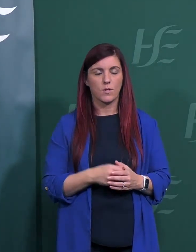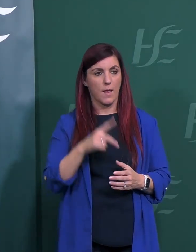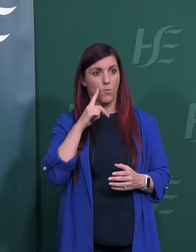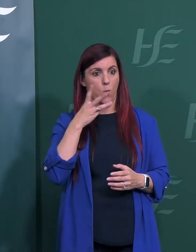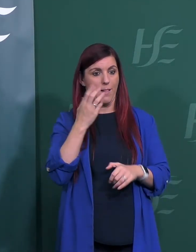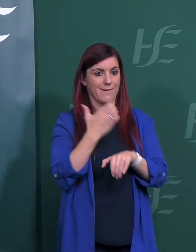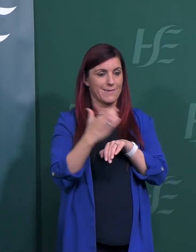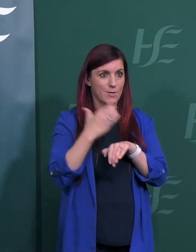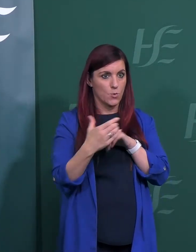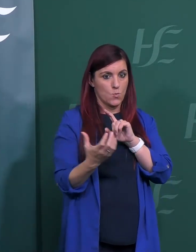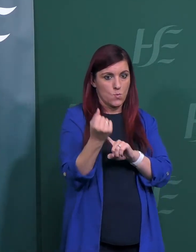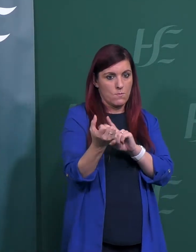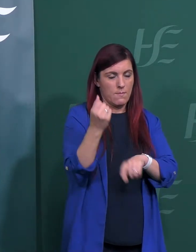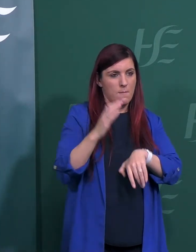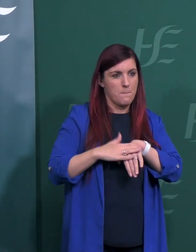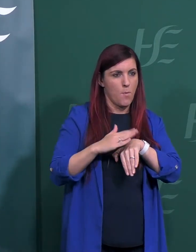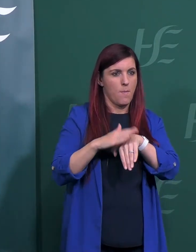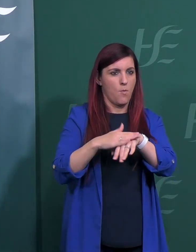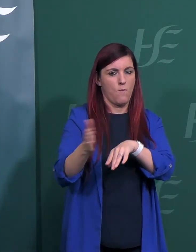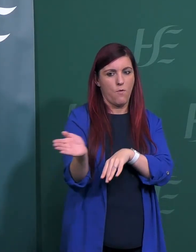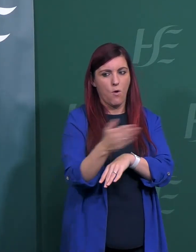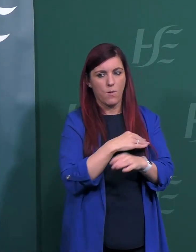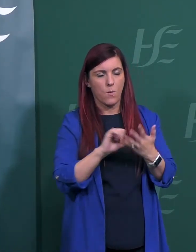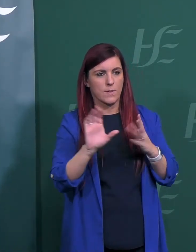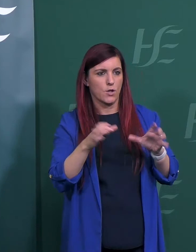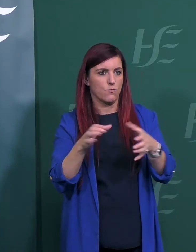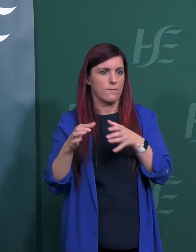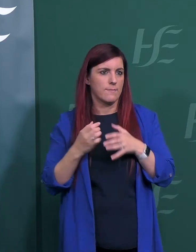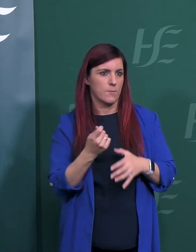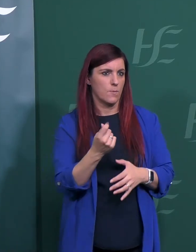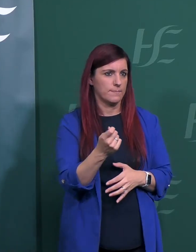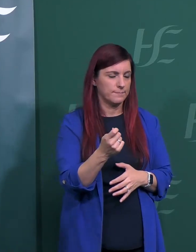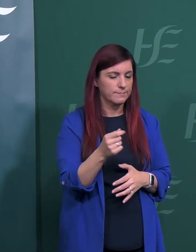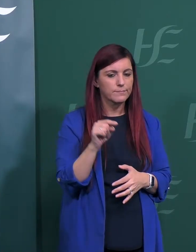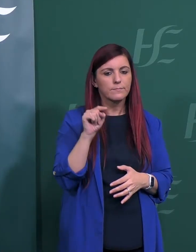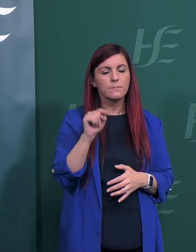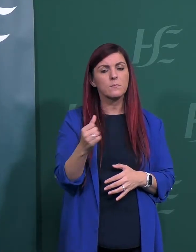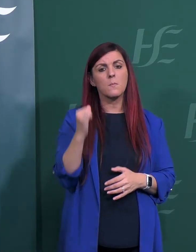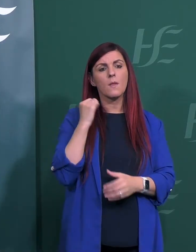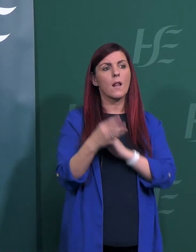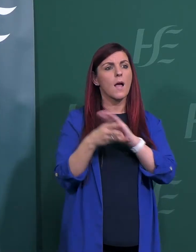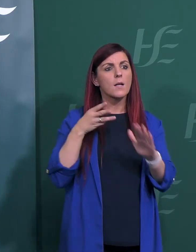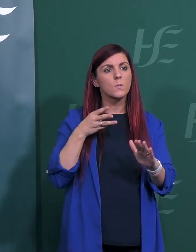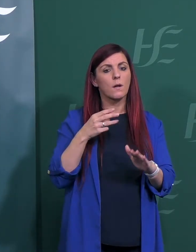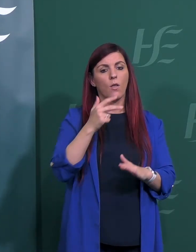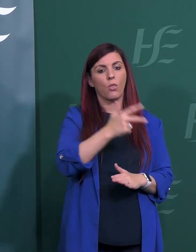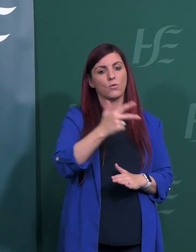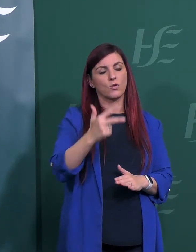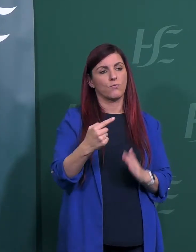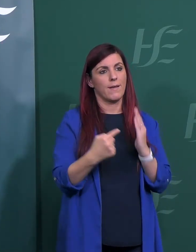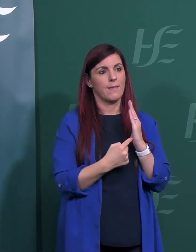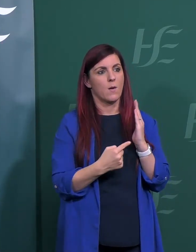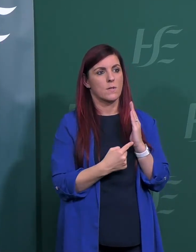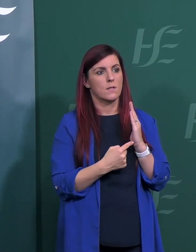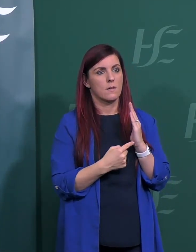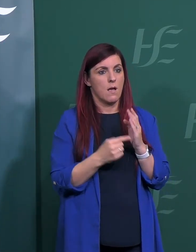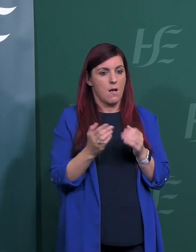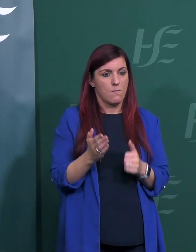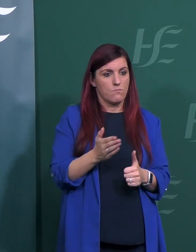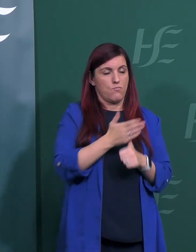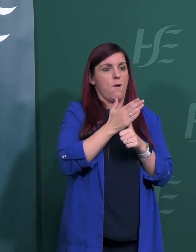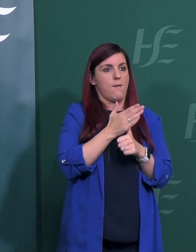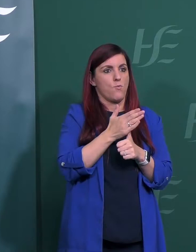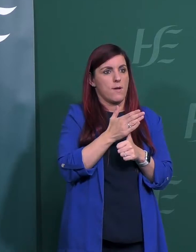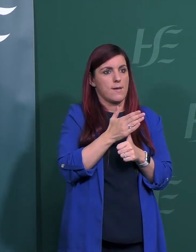to make progress across all of those who have been approved to date. And last week alone, 33,000 primary